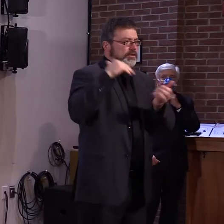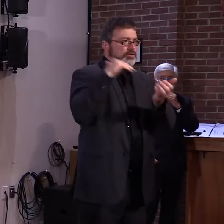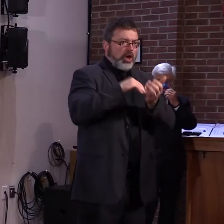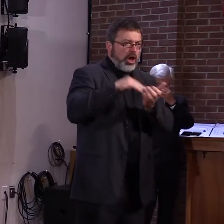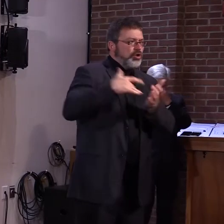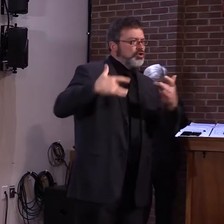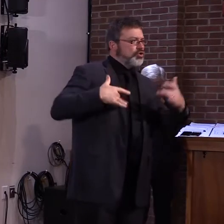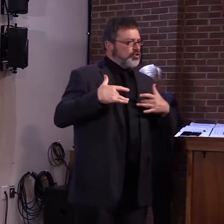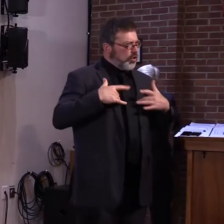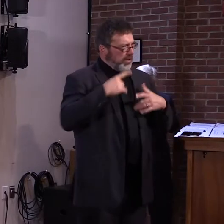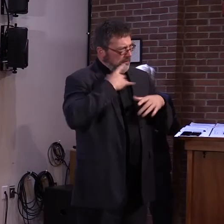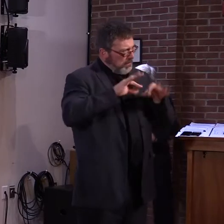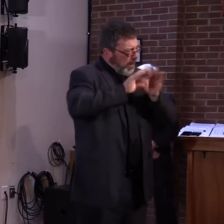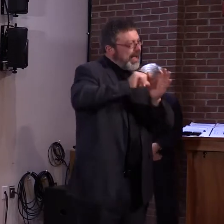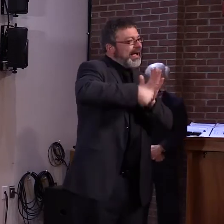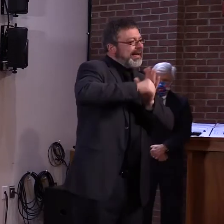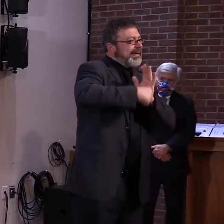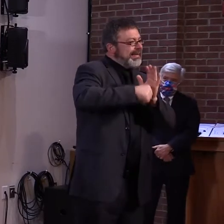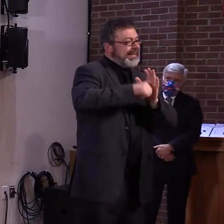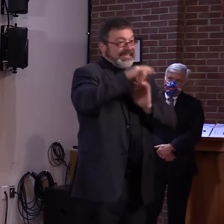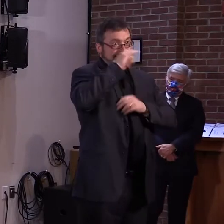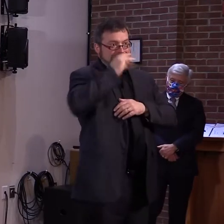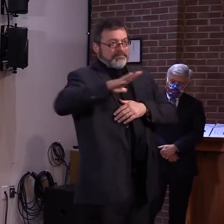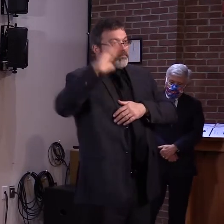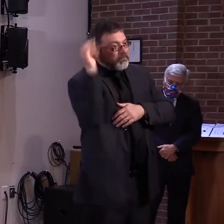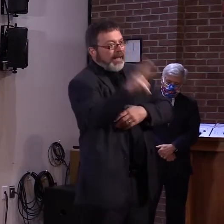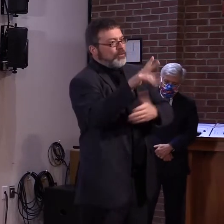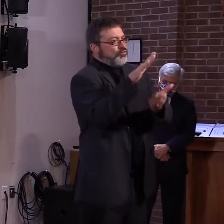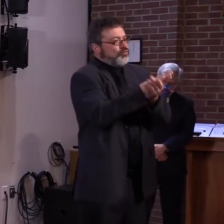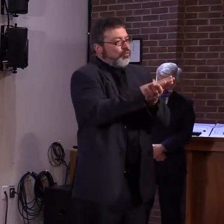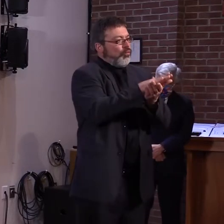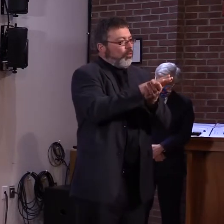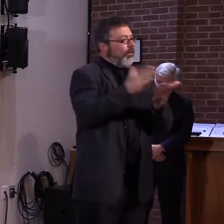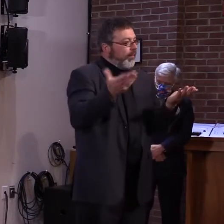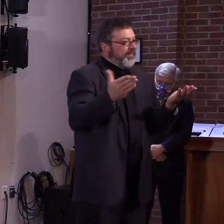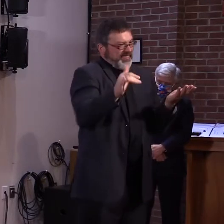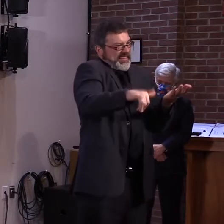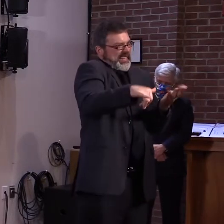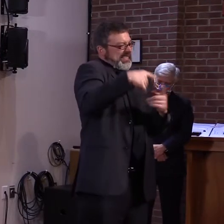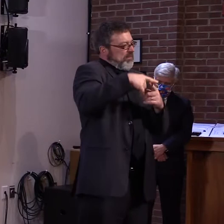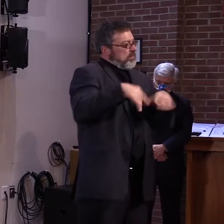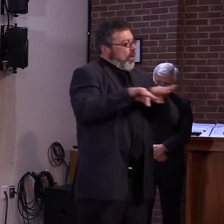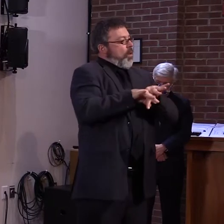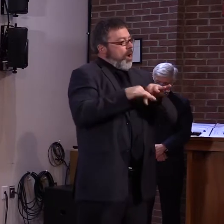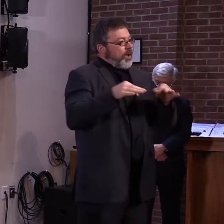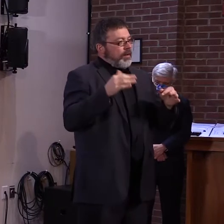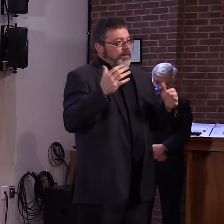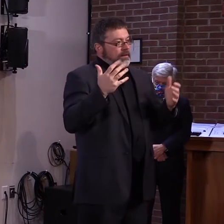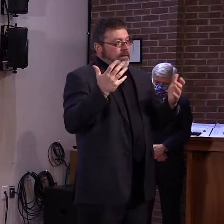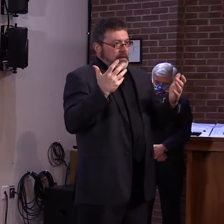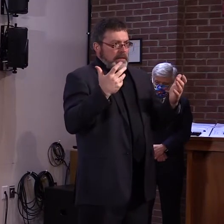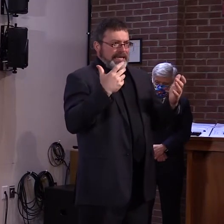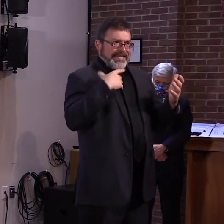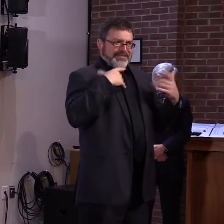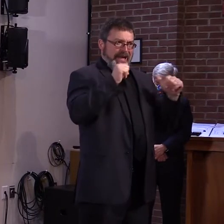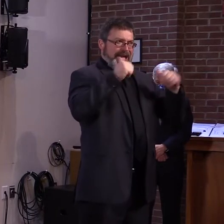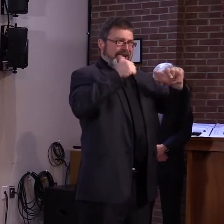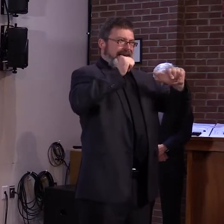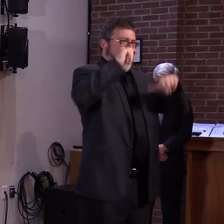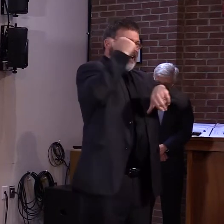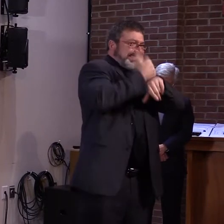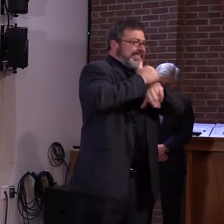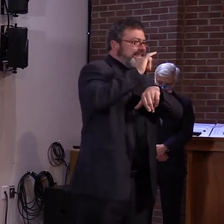important it is to get the kids back into school, because we're losing some of the momentum we were gaining. They're slipping through the